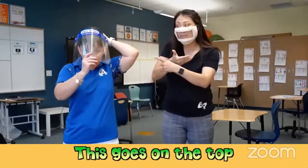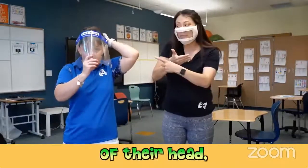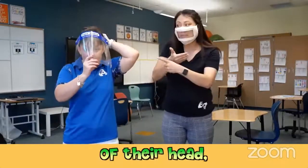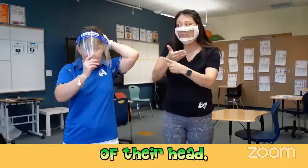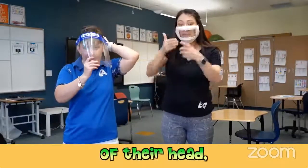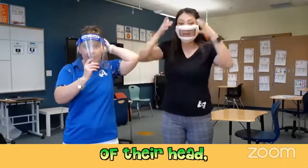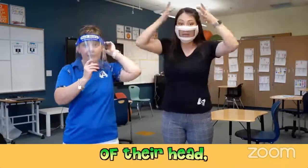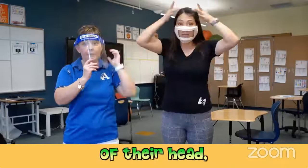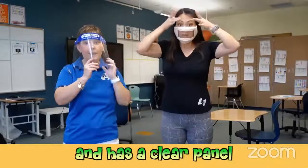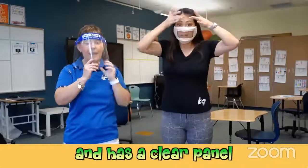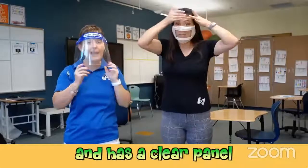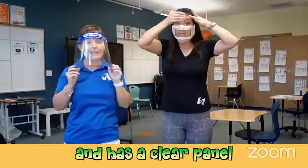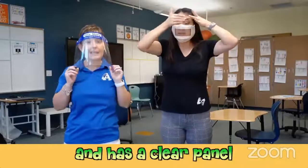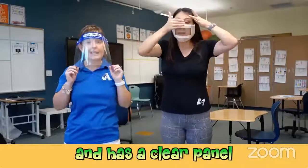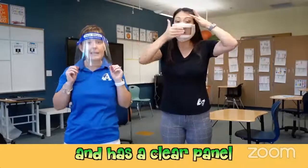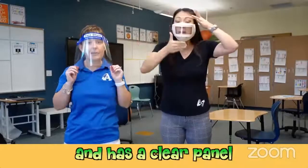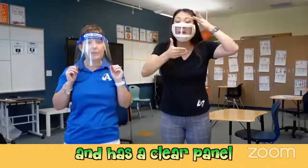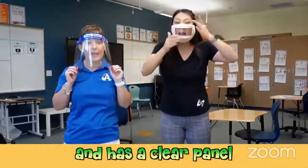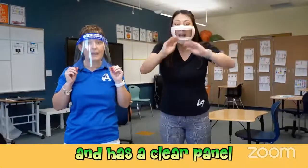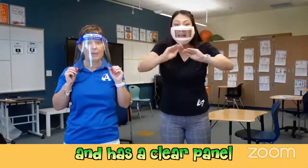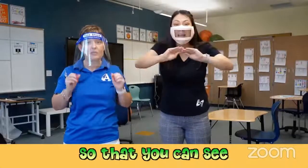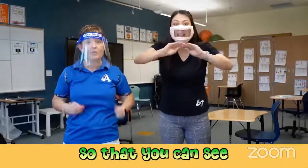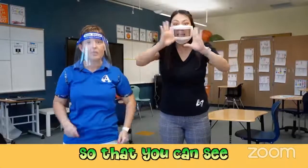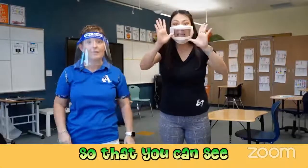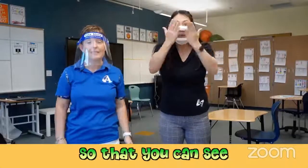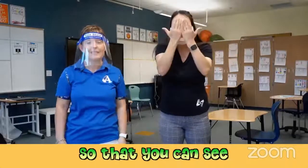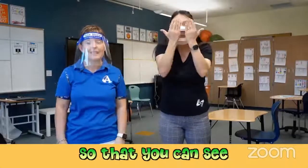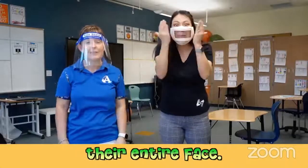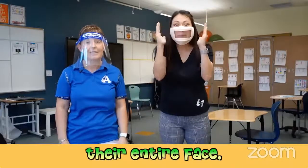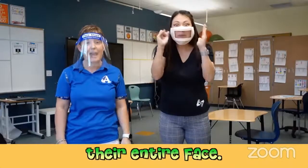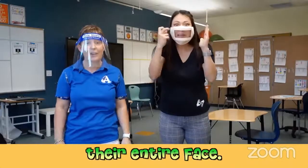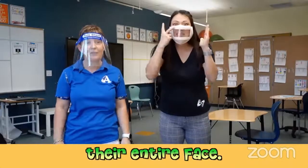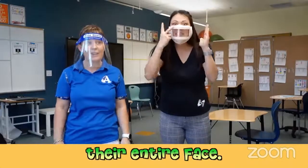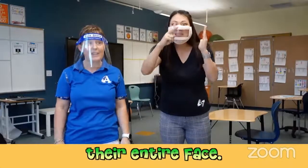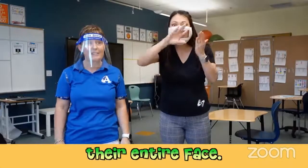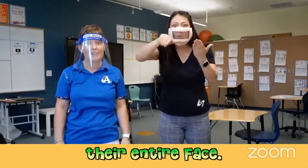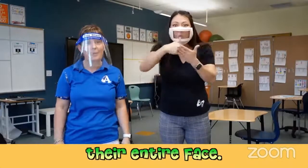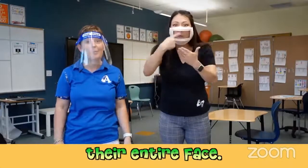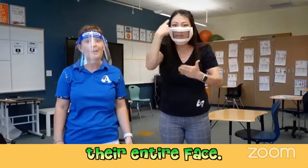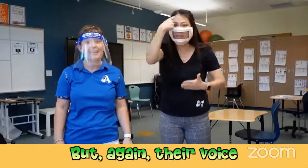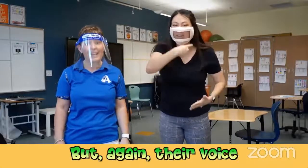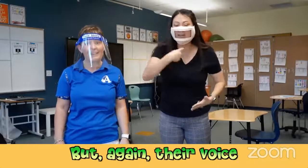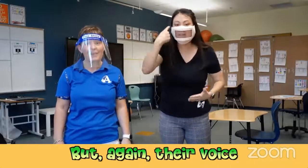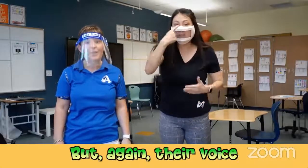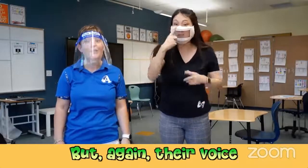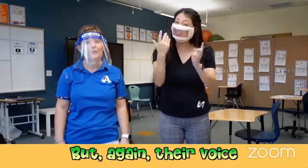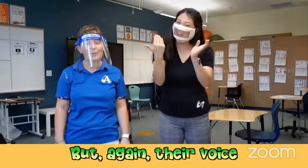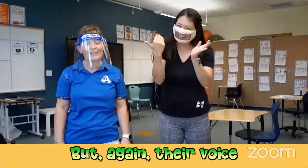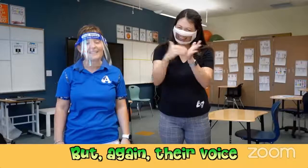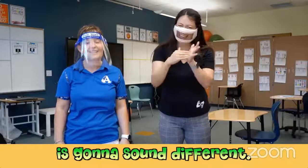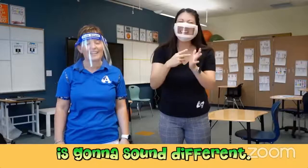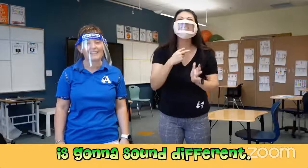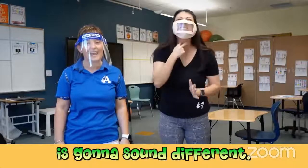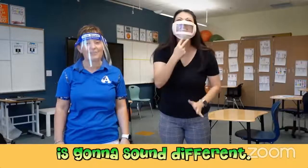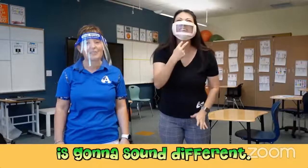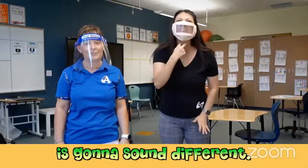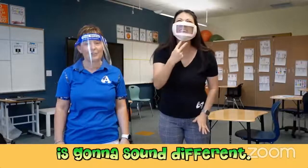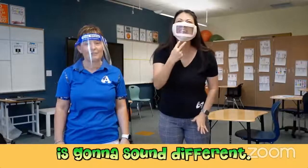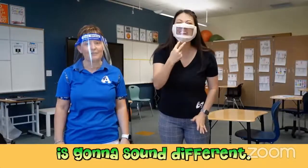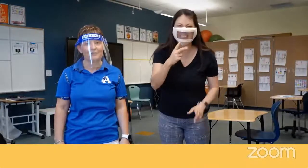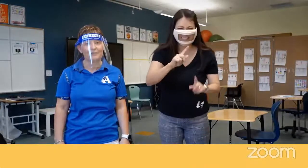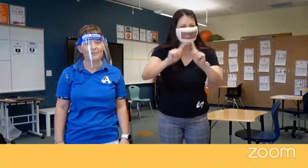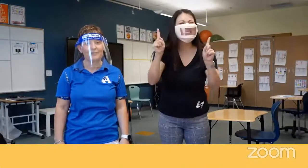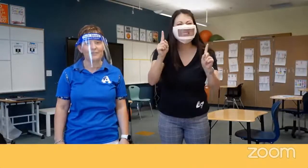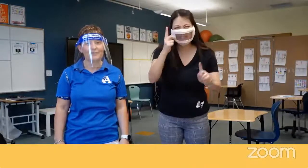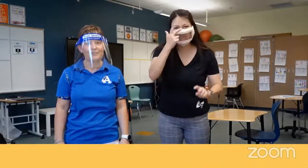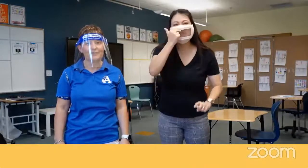on the top of their head and has a clear panel so that you can see their entire face. But again, their voice is going to sound